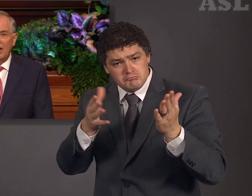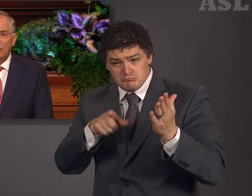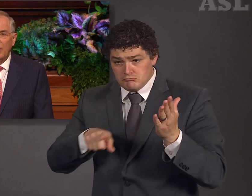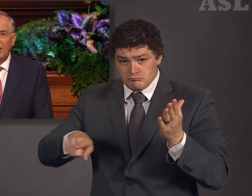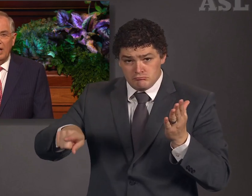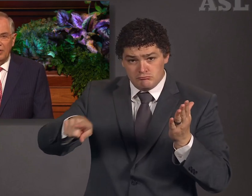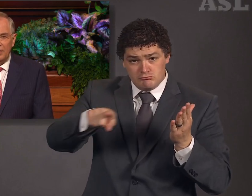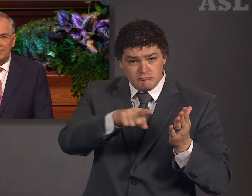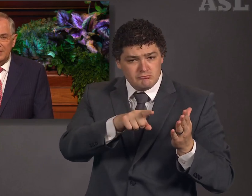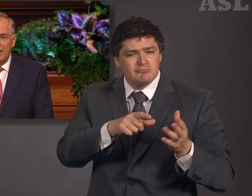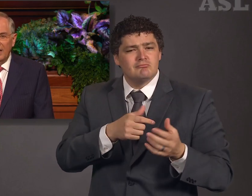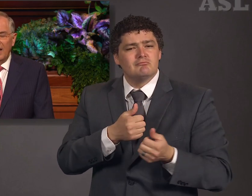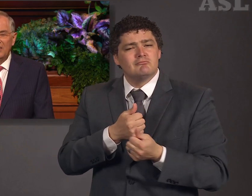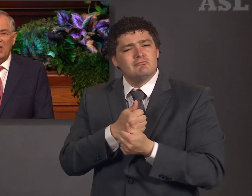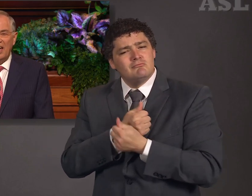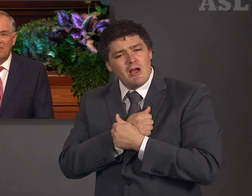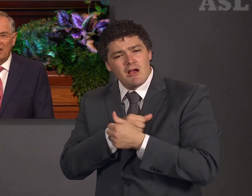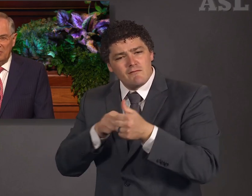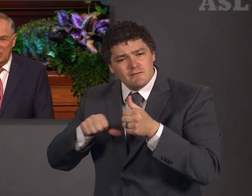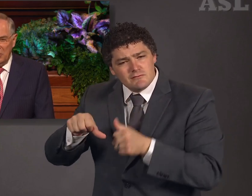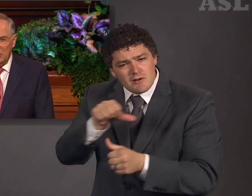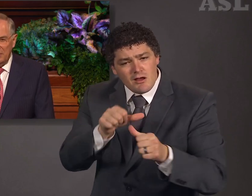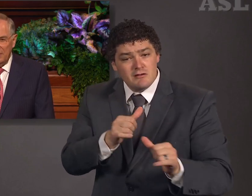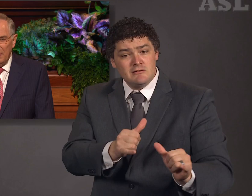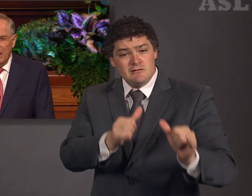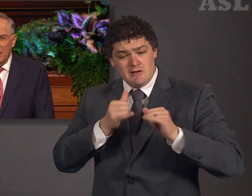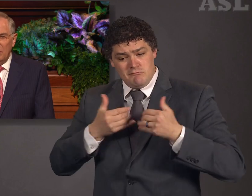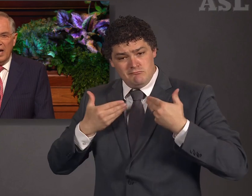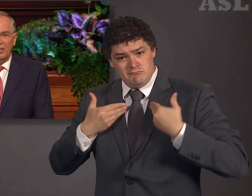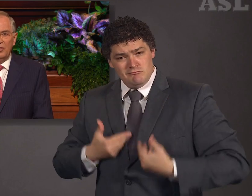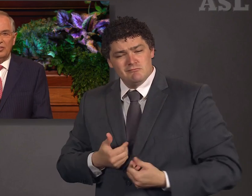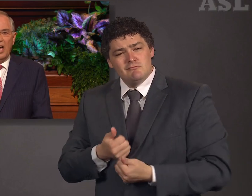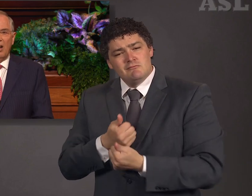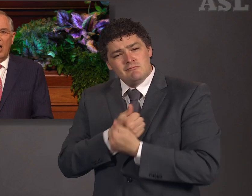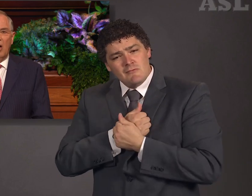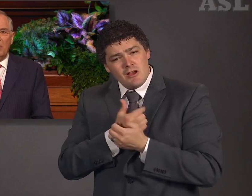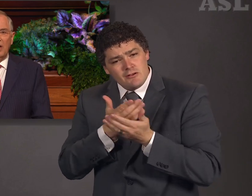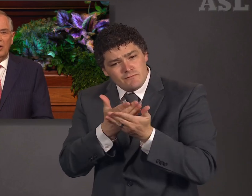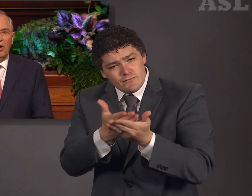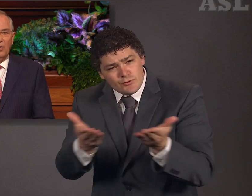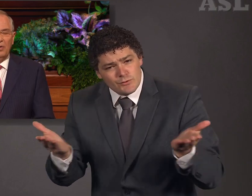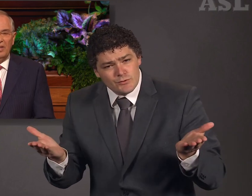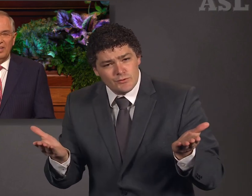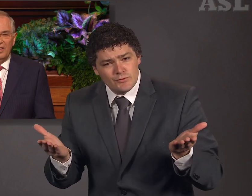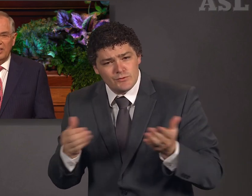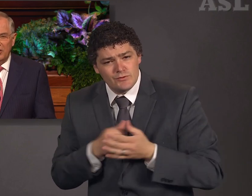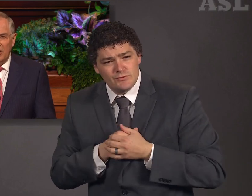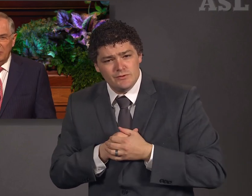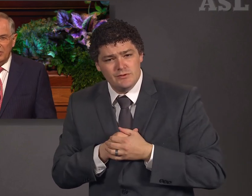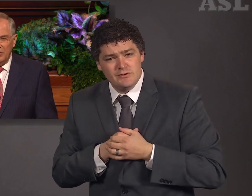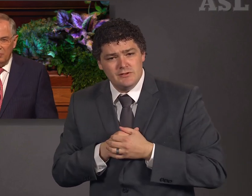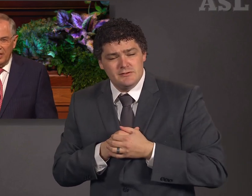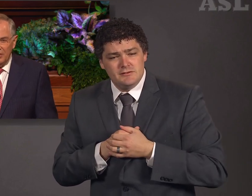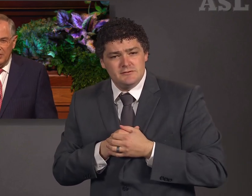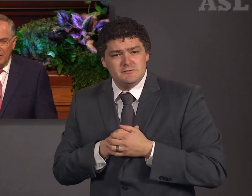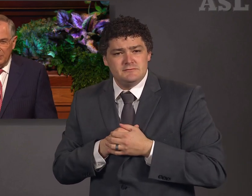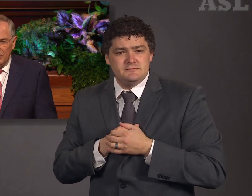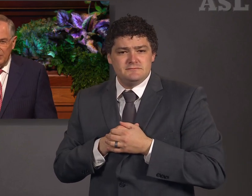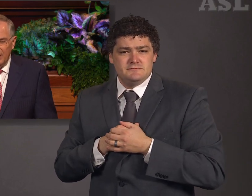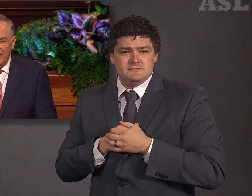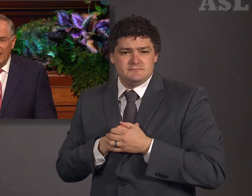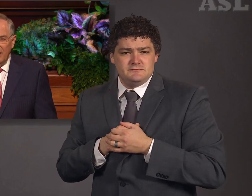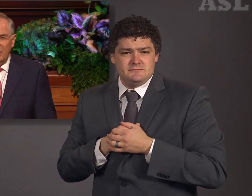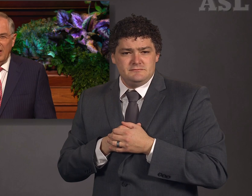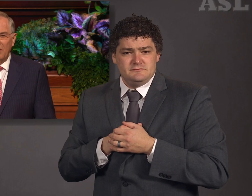ye love one another as I have loved you. By this shall all men know that ye are my